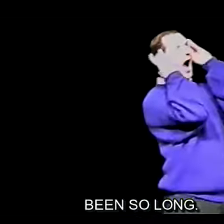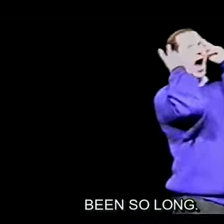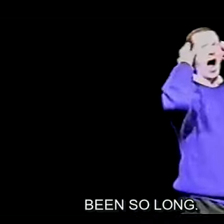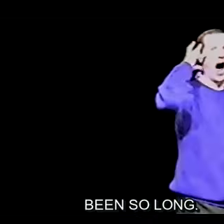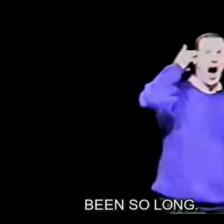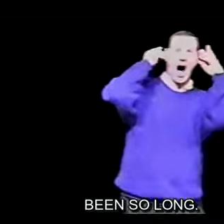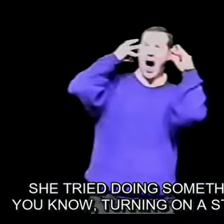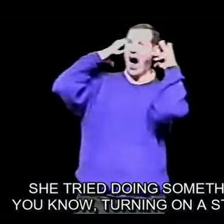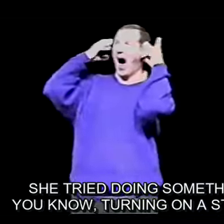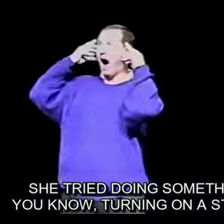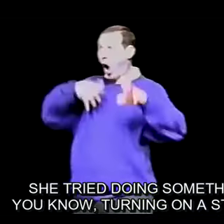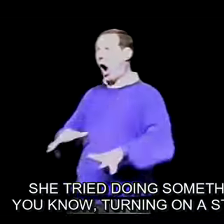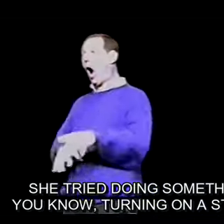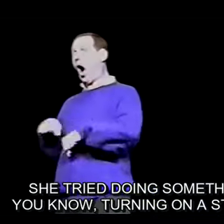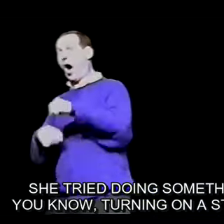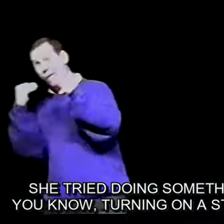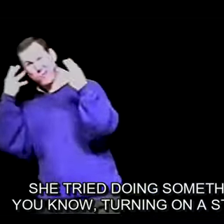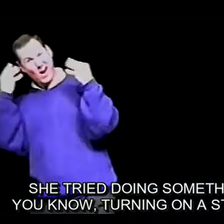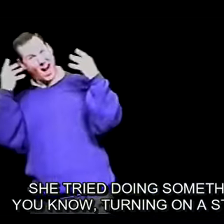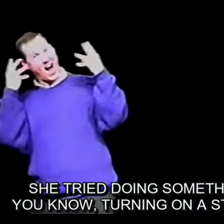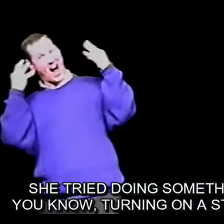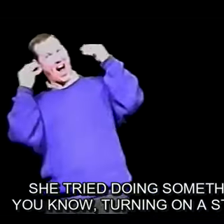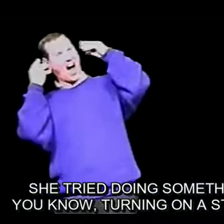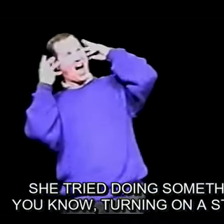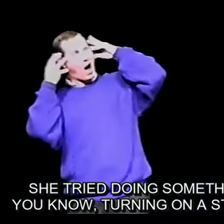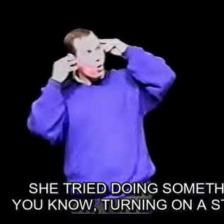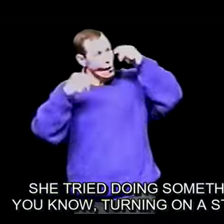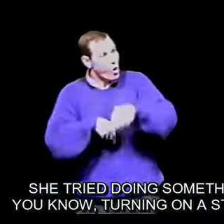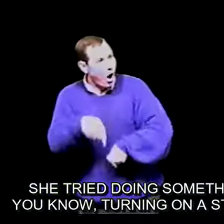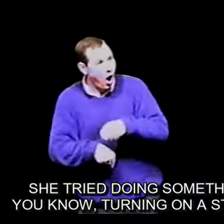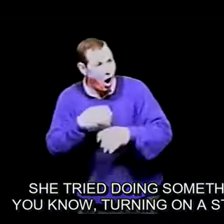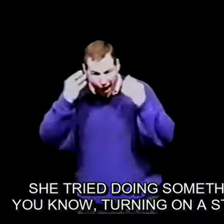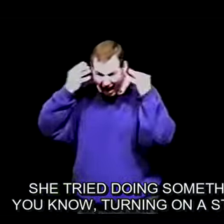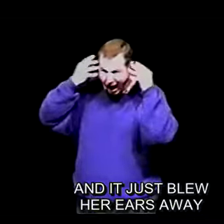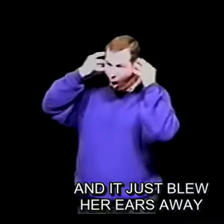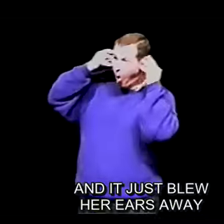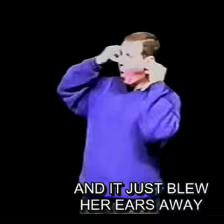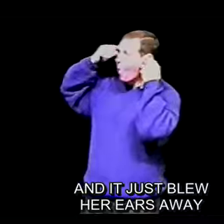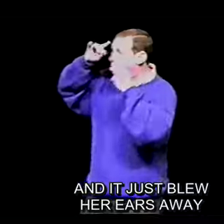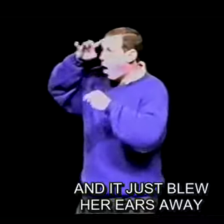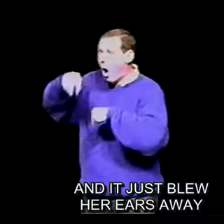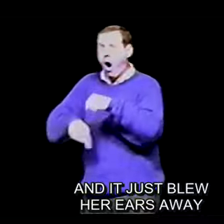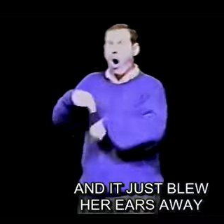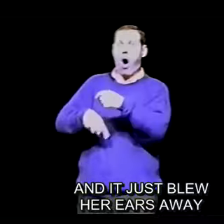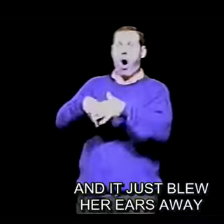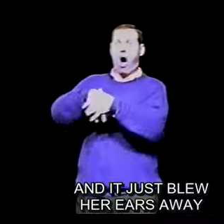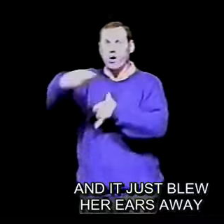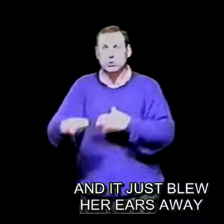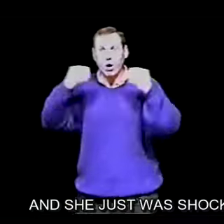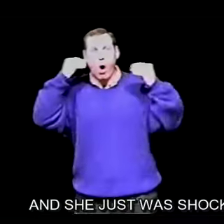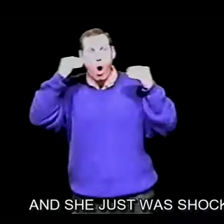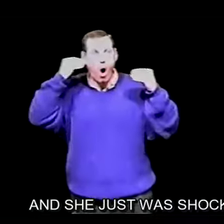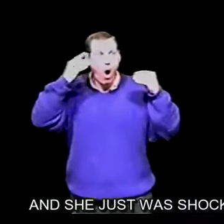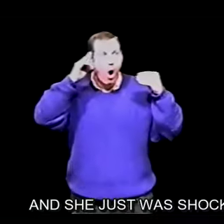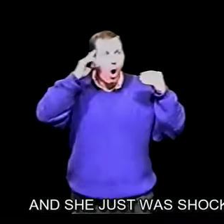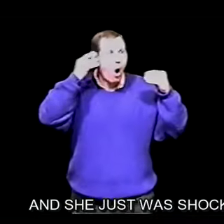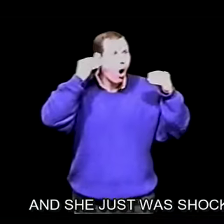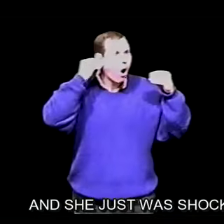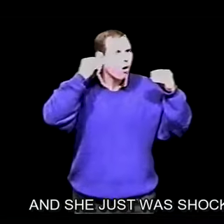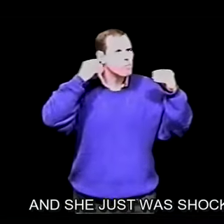something, turning on a stereo, and it just blew her ears away, and she just was shocked. And she just tested